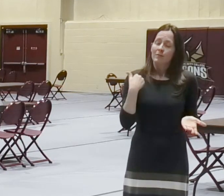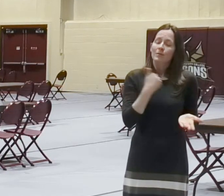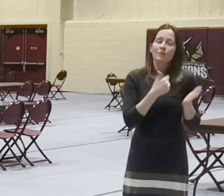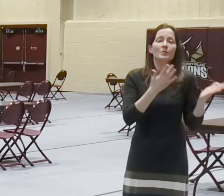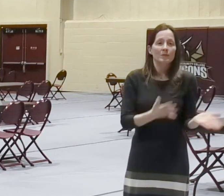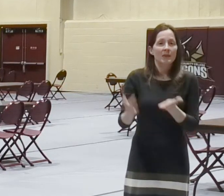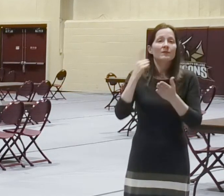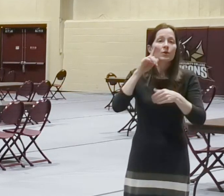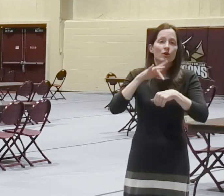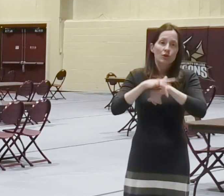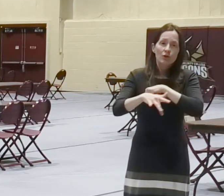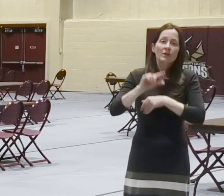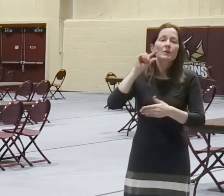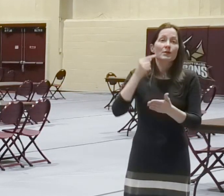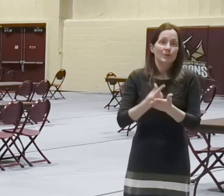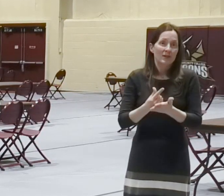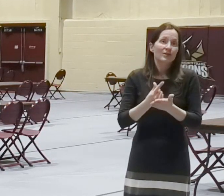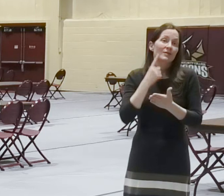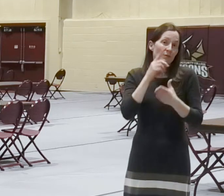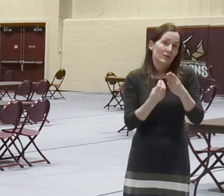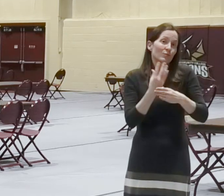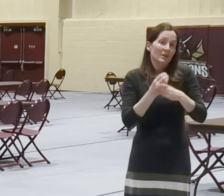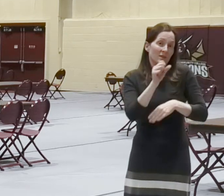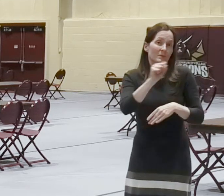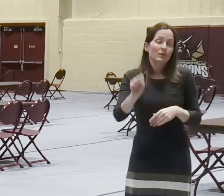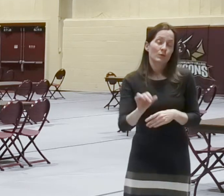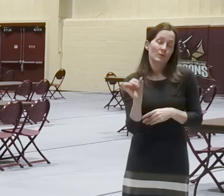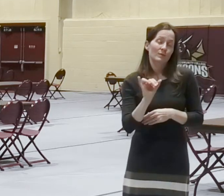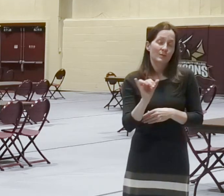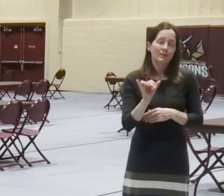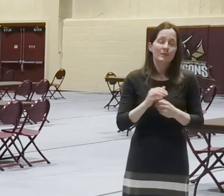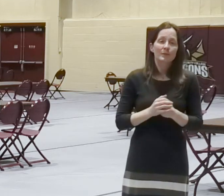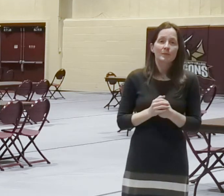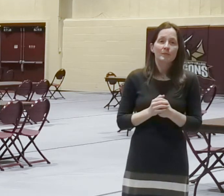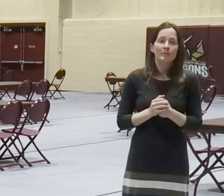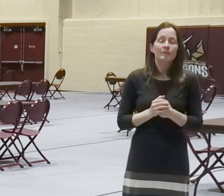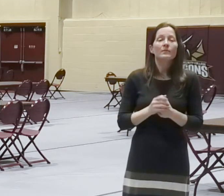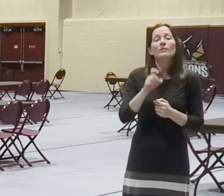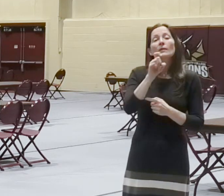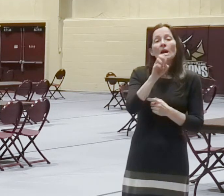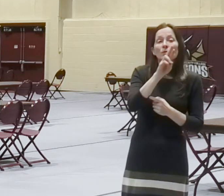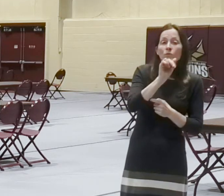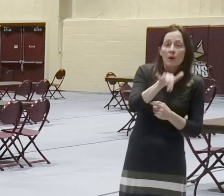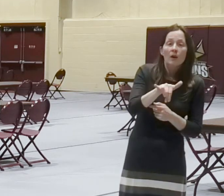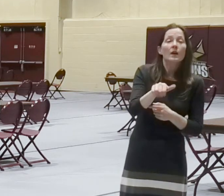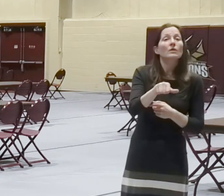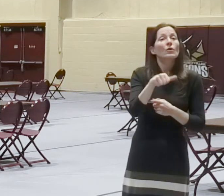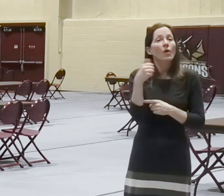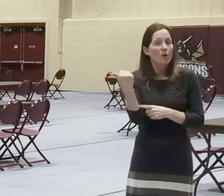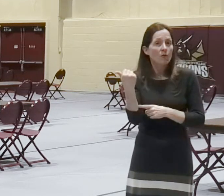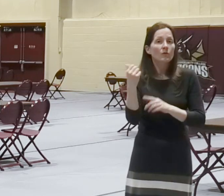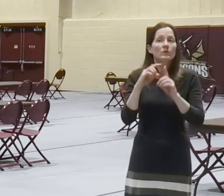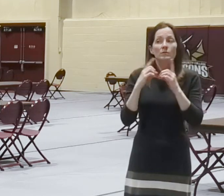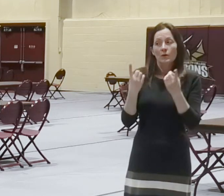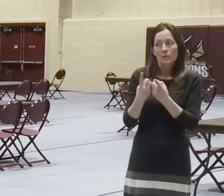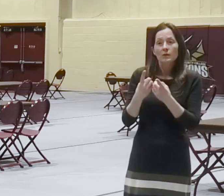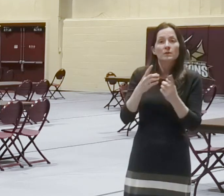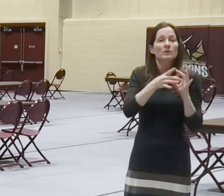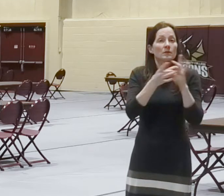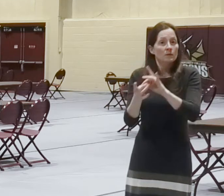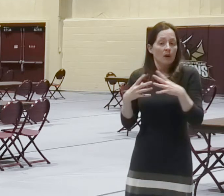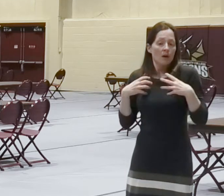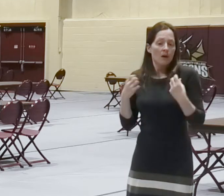for spring semester. Plus, our radiologic technology program is planning to graduate students as early as